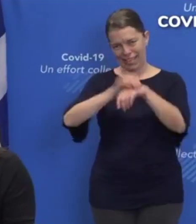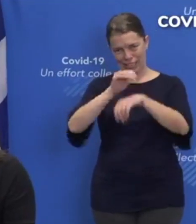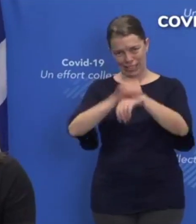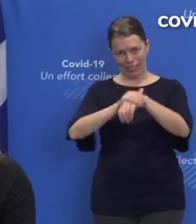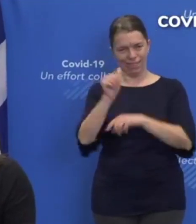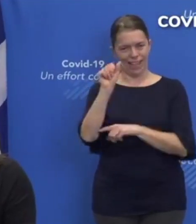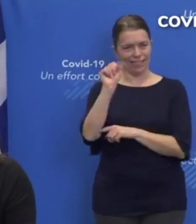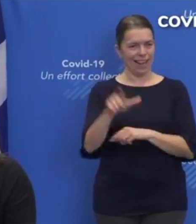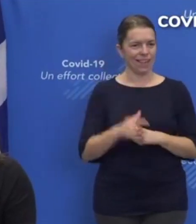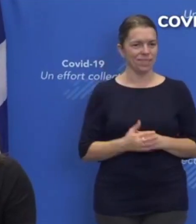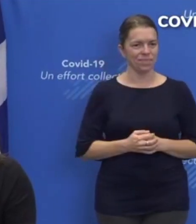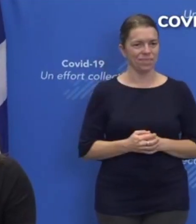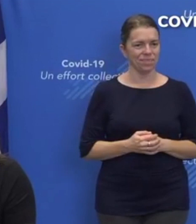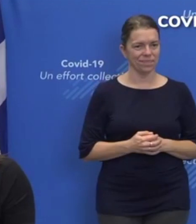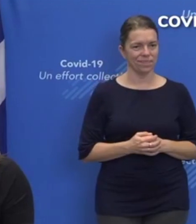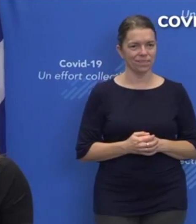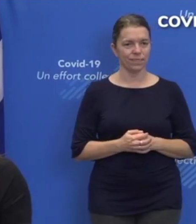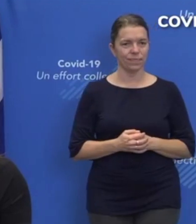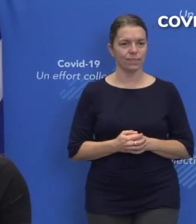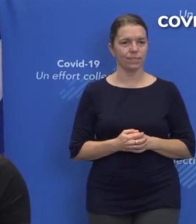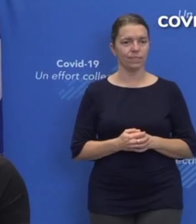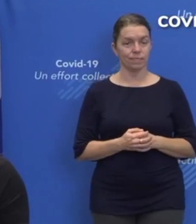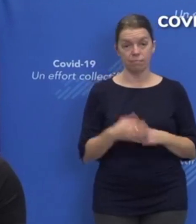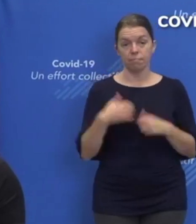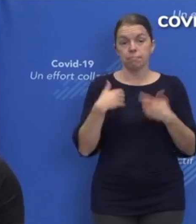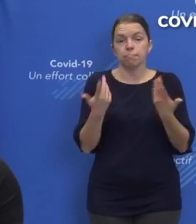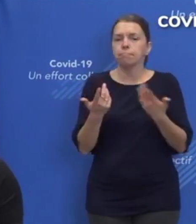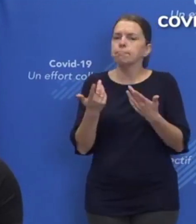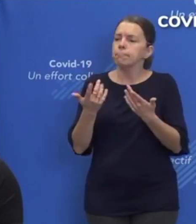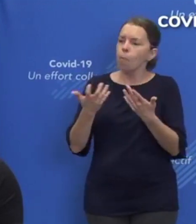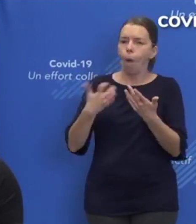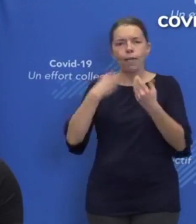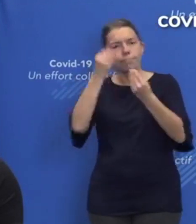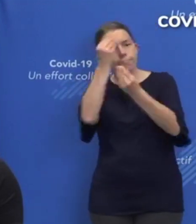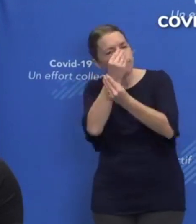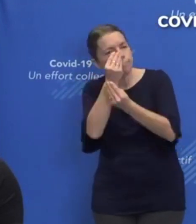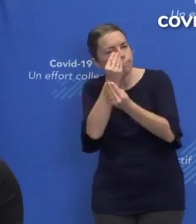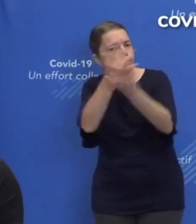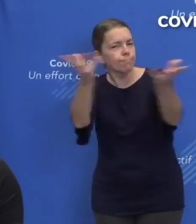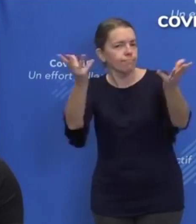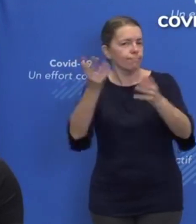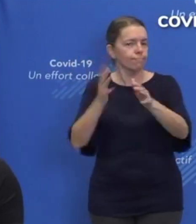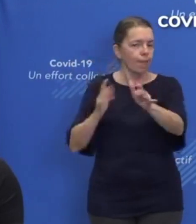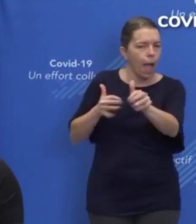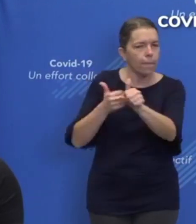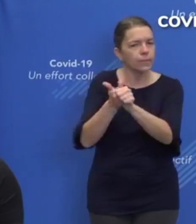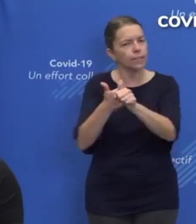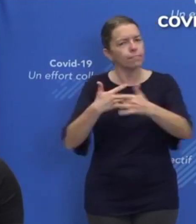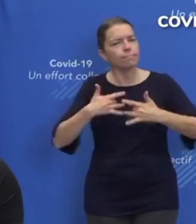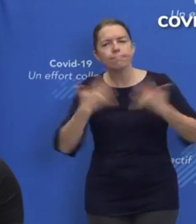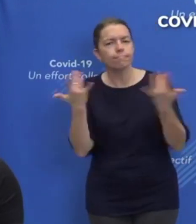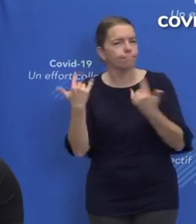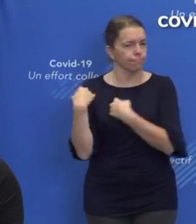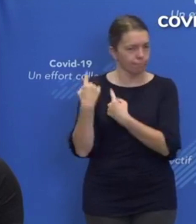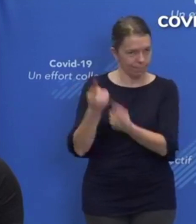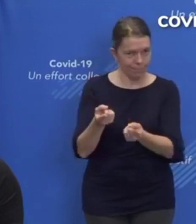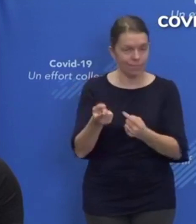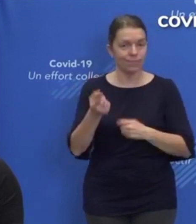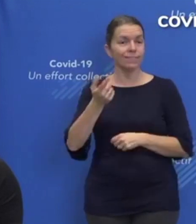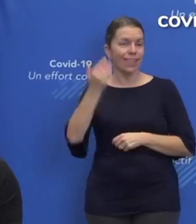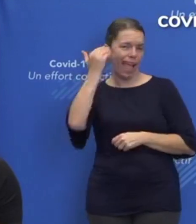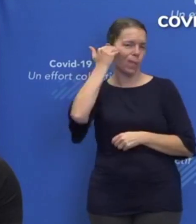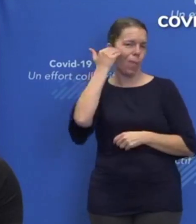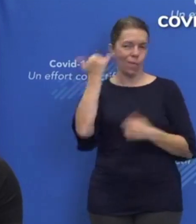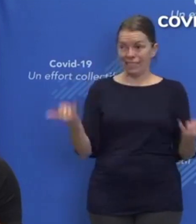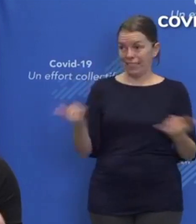So we're going to do an update on the Montreal situation. As we all know, Montreal is still in the red zone. Red zone that